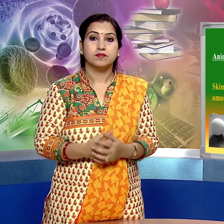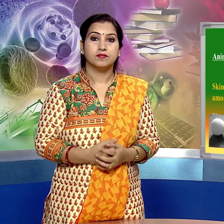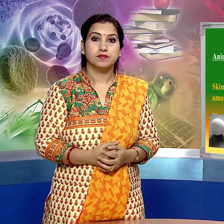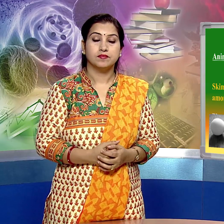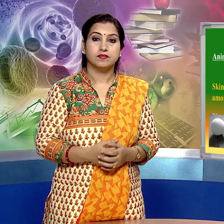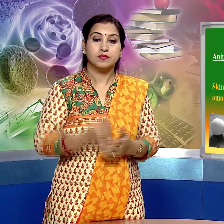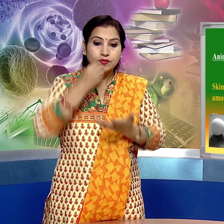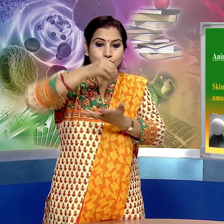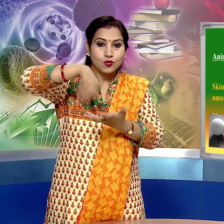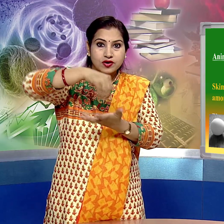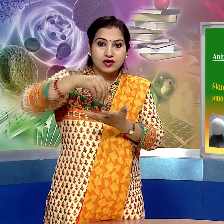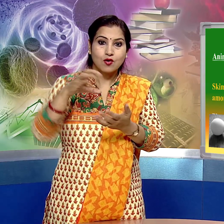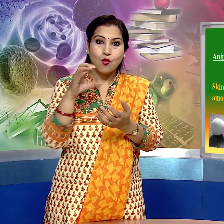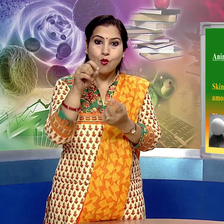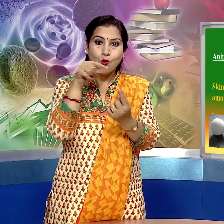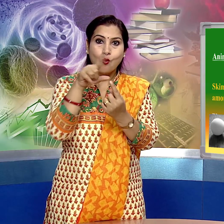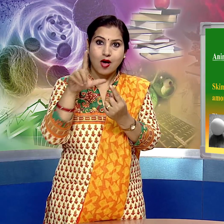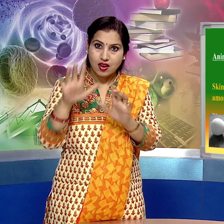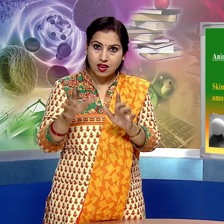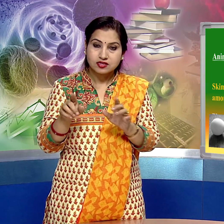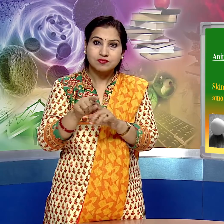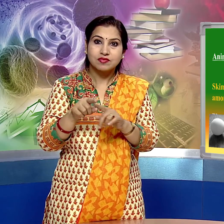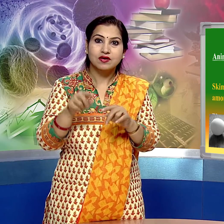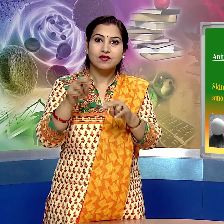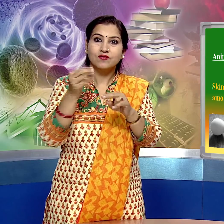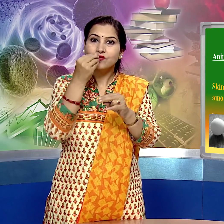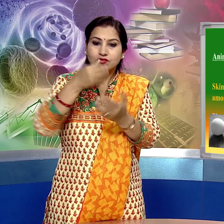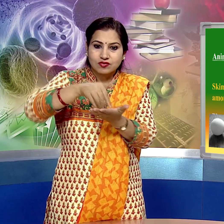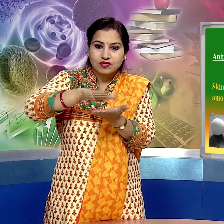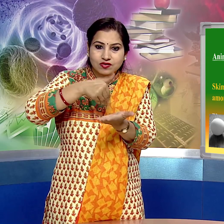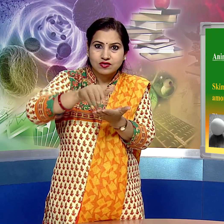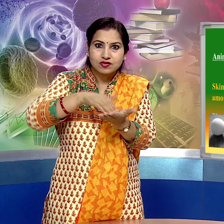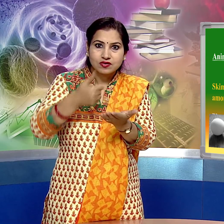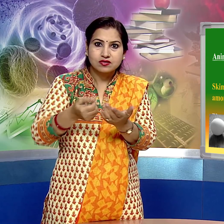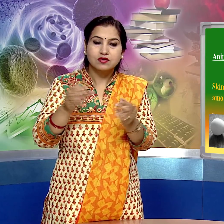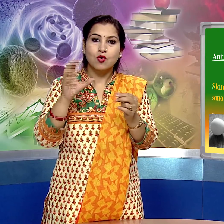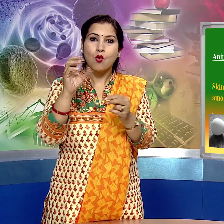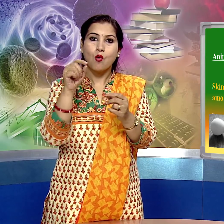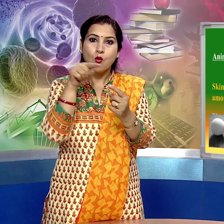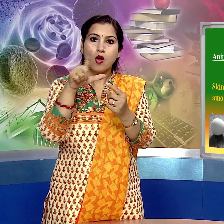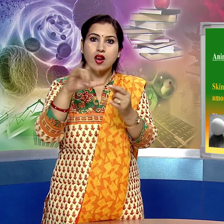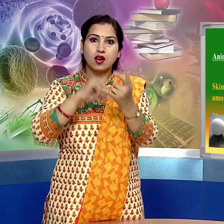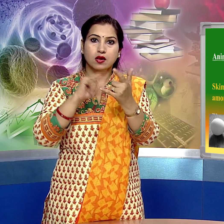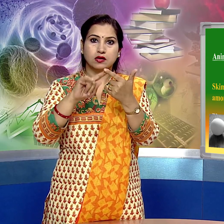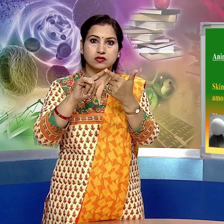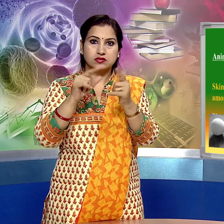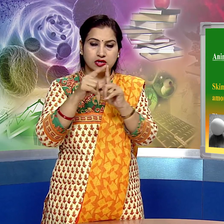are cooking oil, fried foods, oil seeds and nuts.